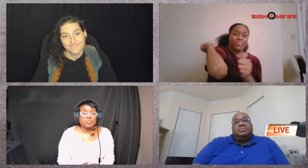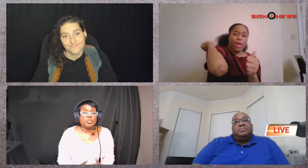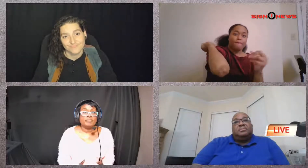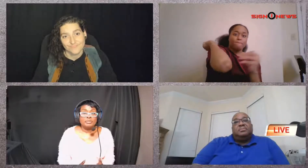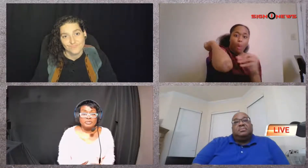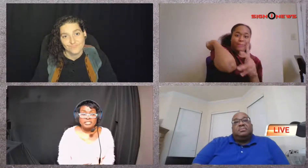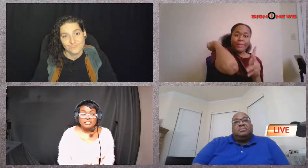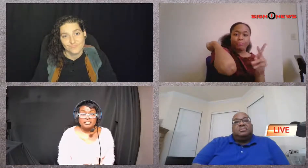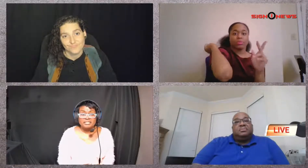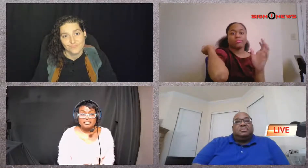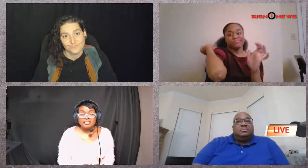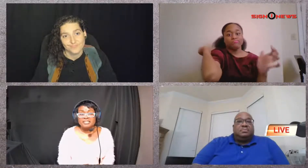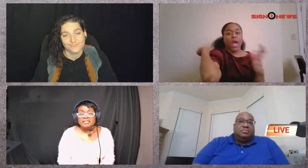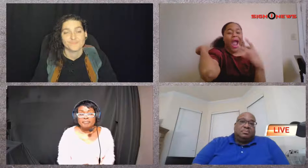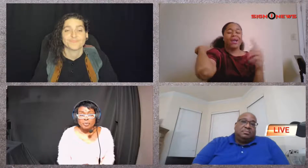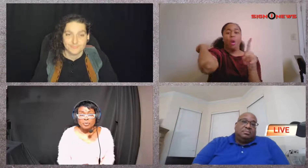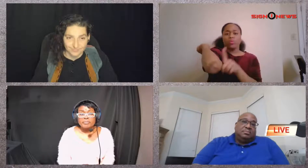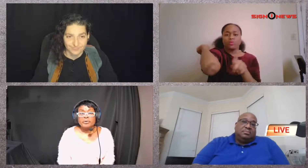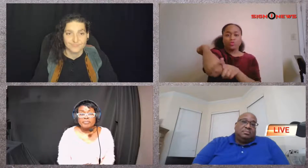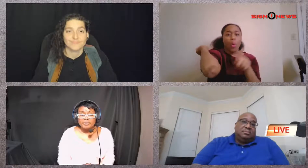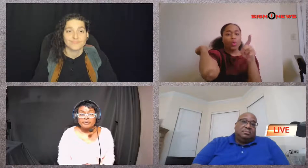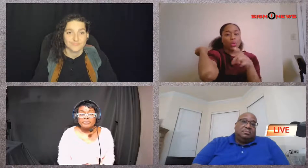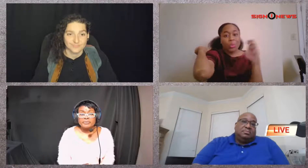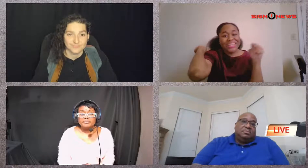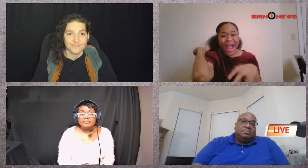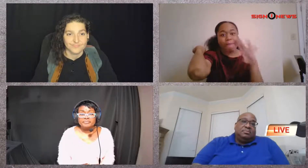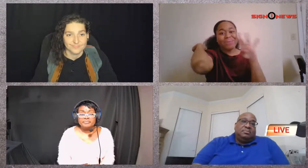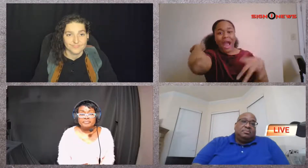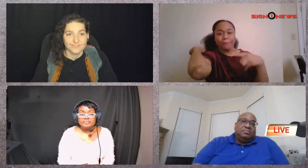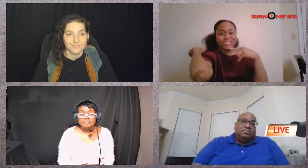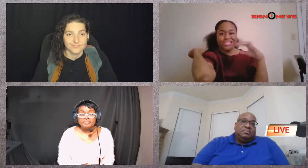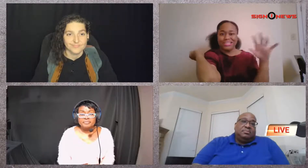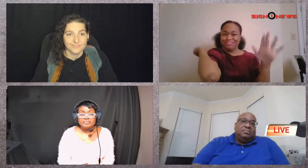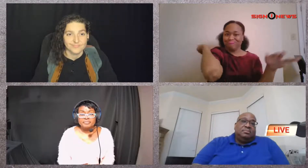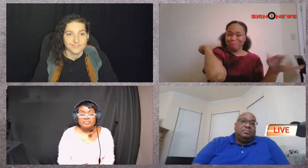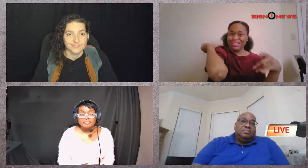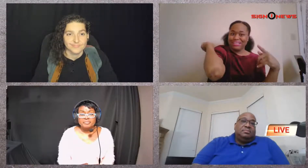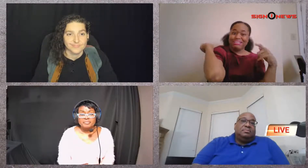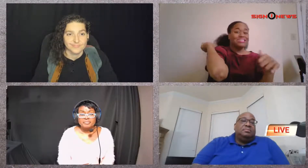And not just one person, more and more people.